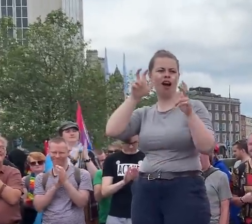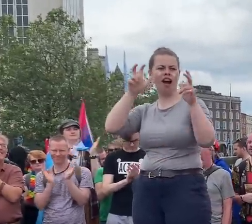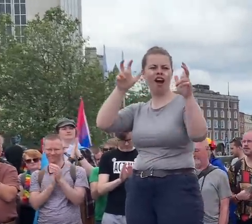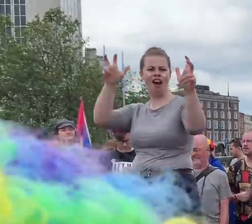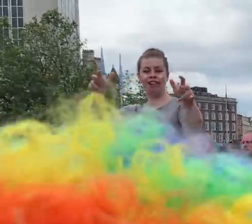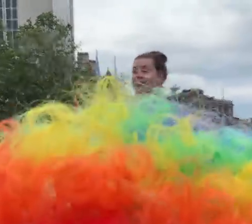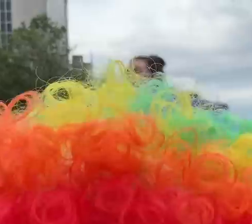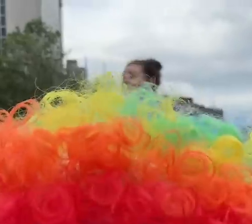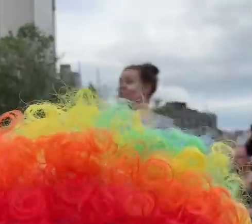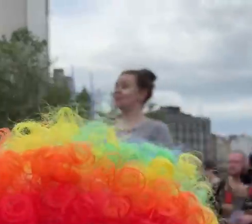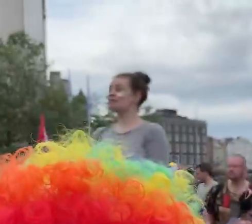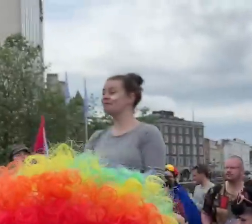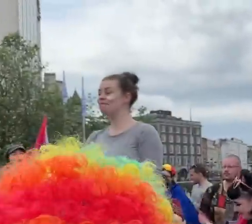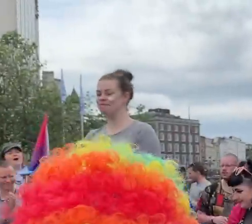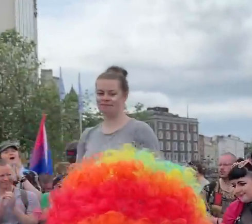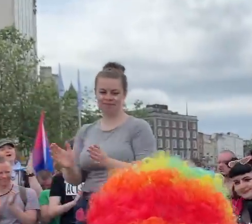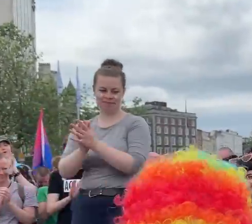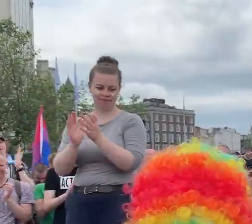Thank you.